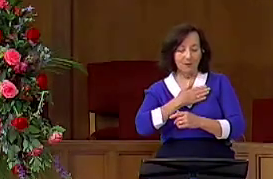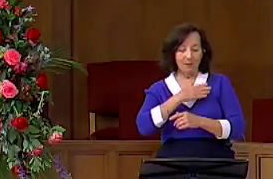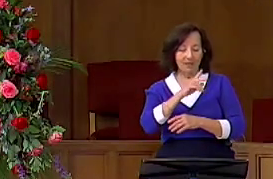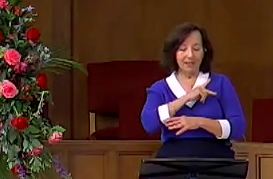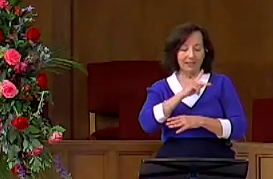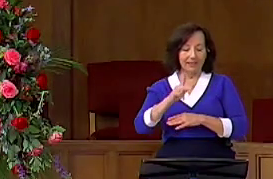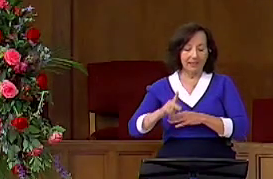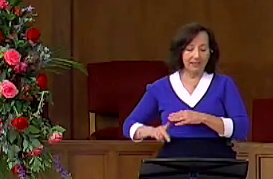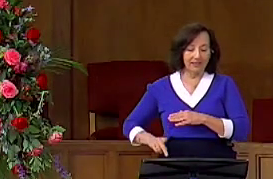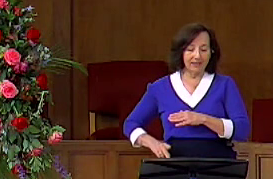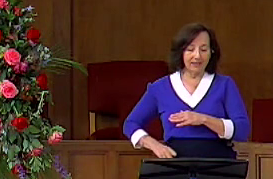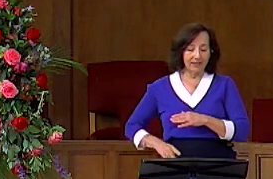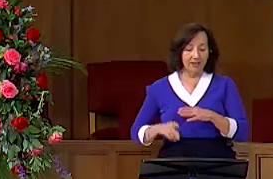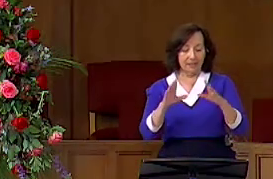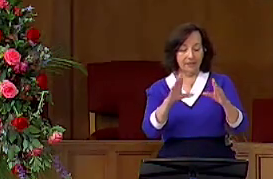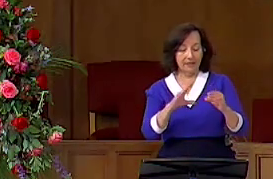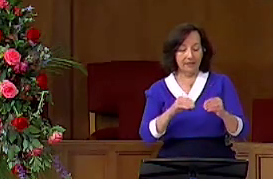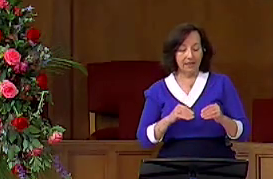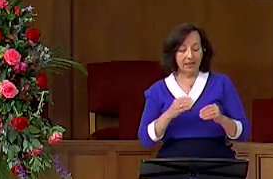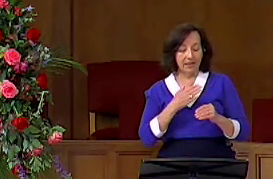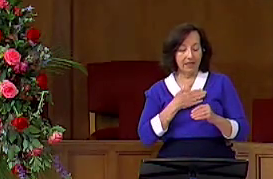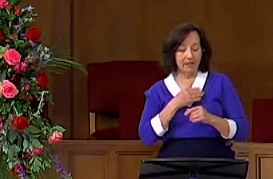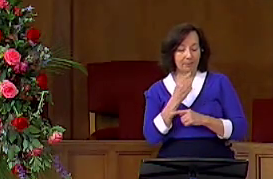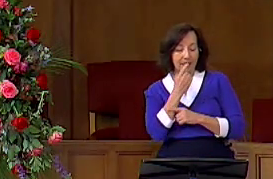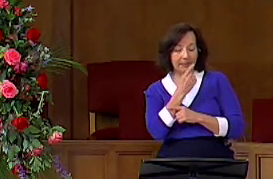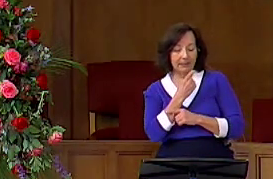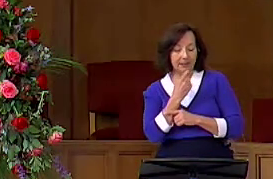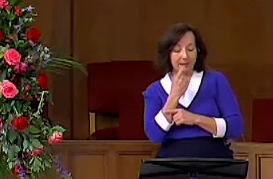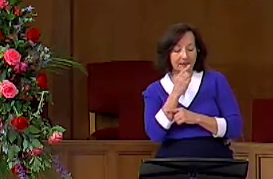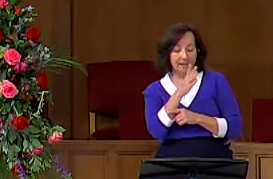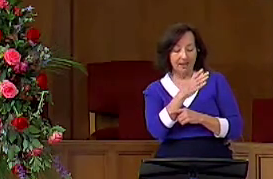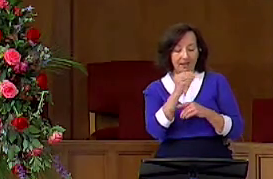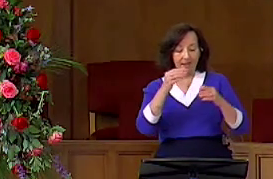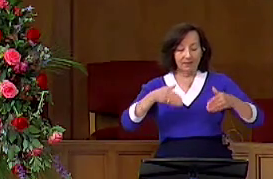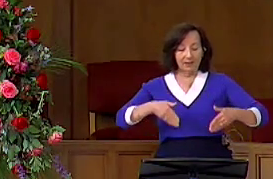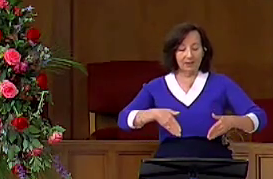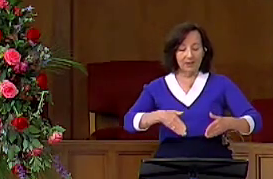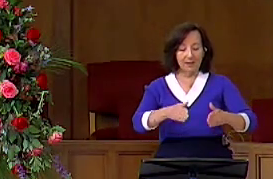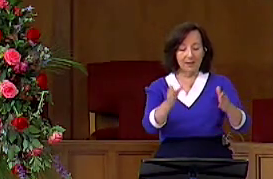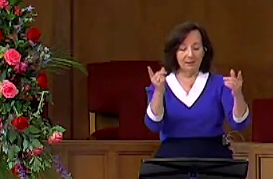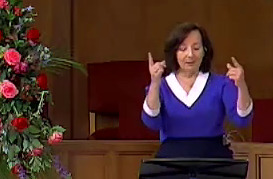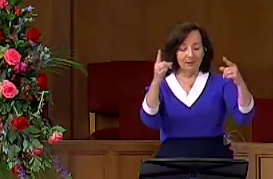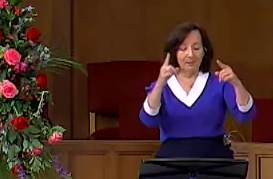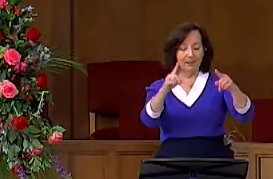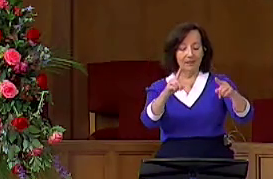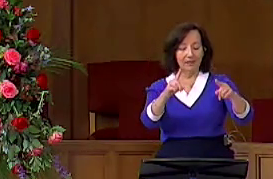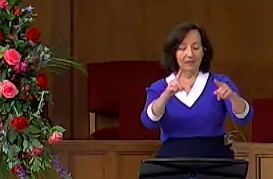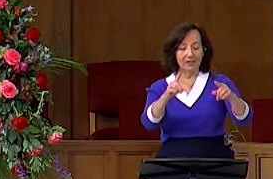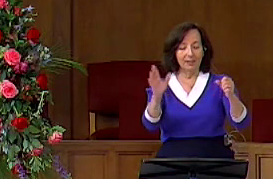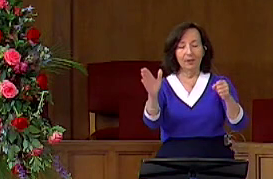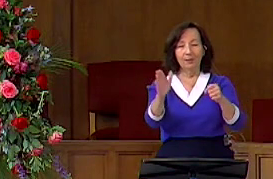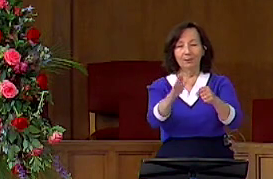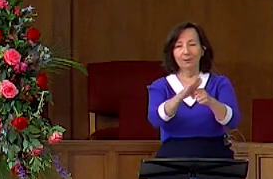for my King. Take my lips and let them be